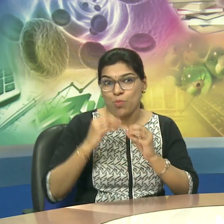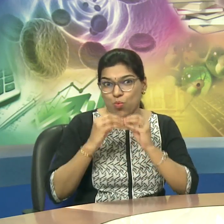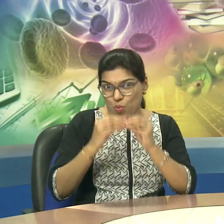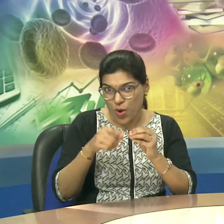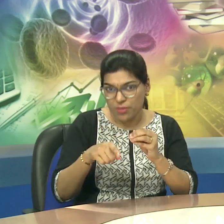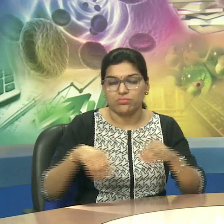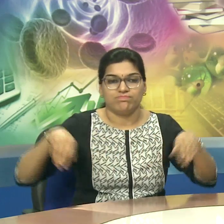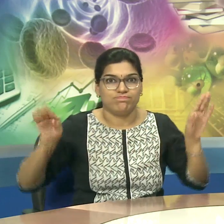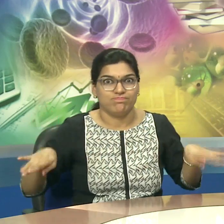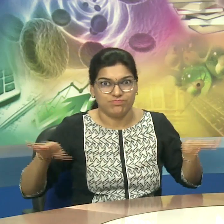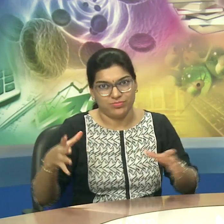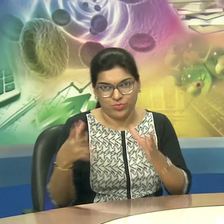grandmother bungalow,